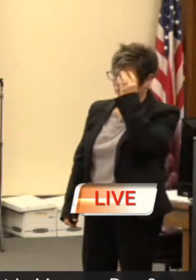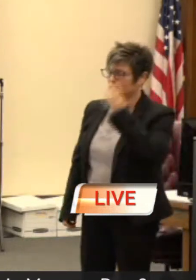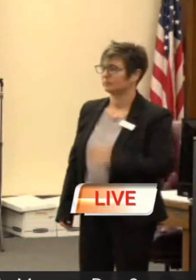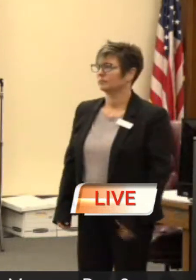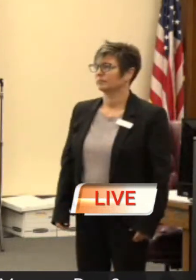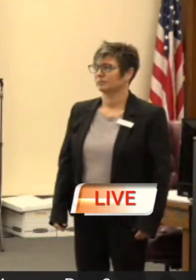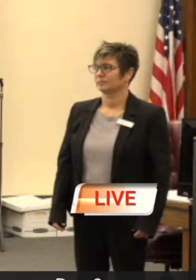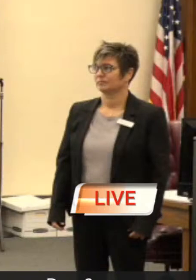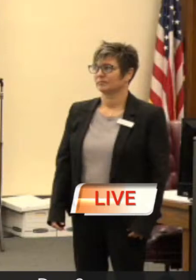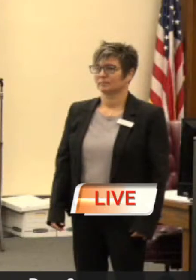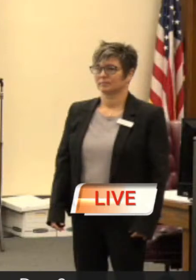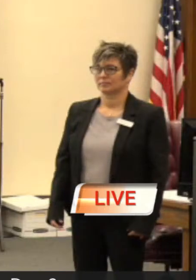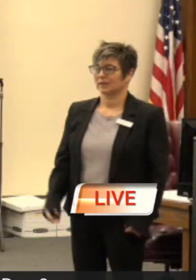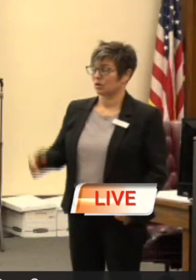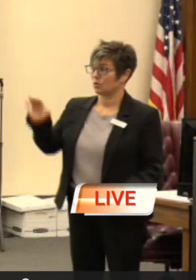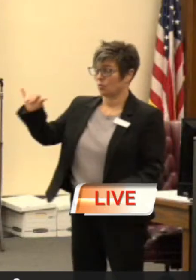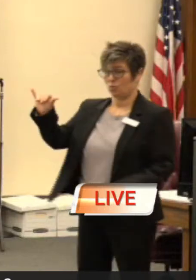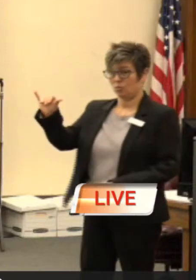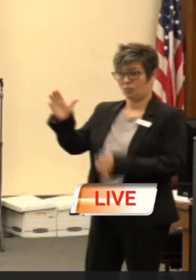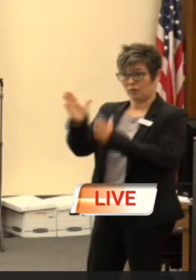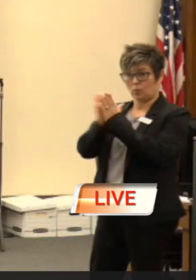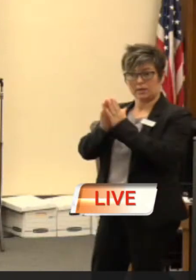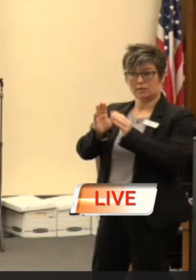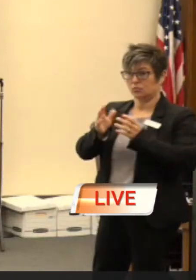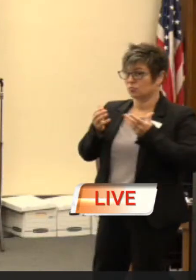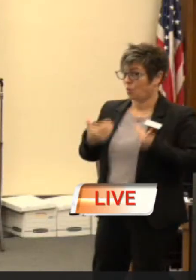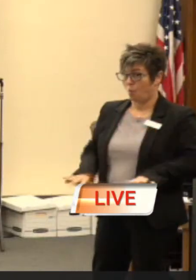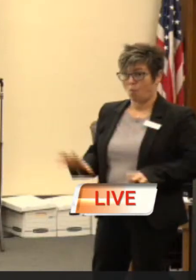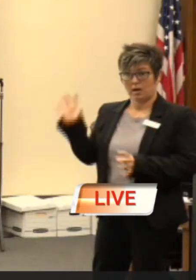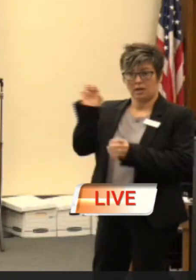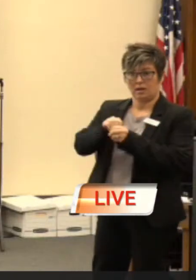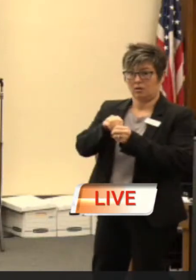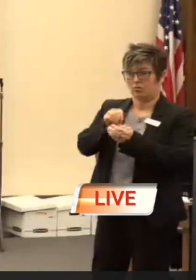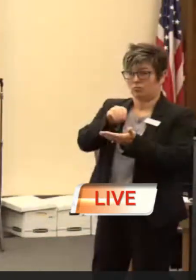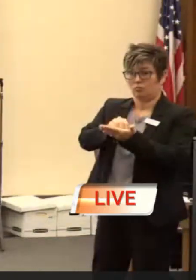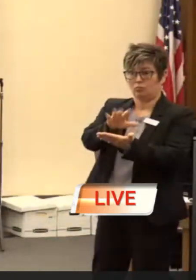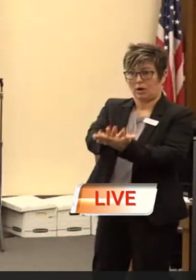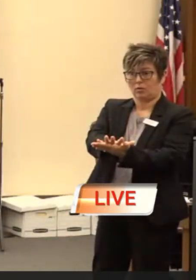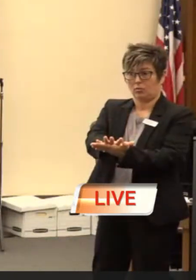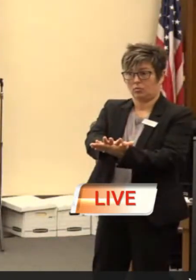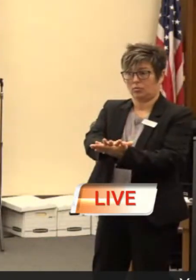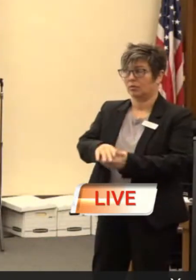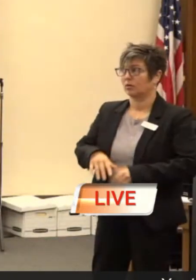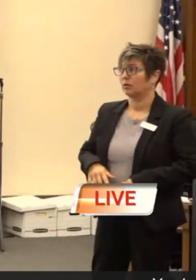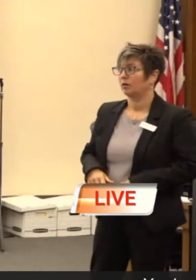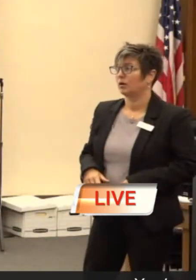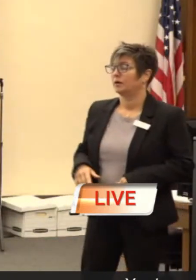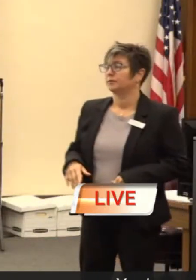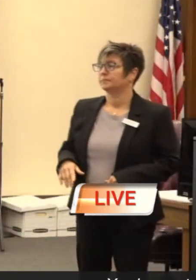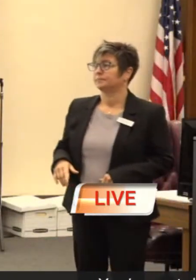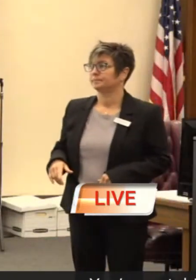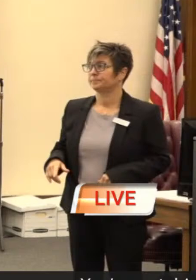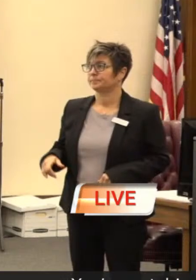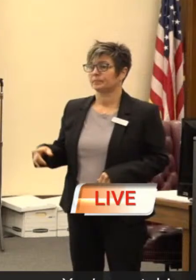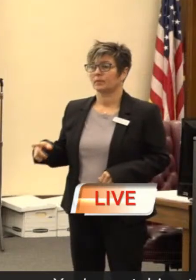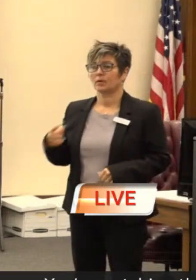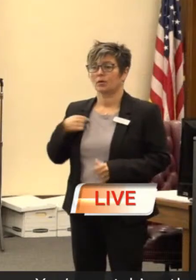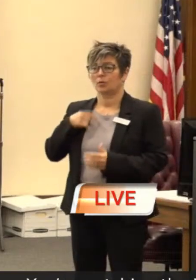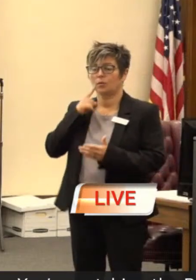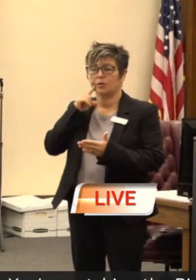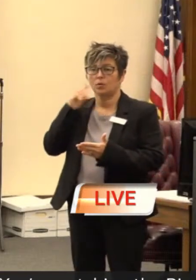You just don't want it in the record at all? Your Honor, we acknowledge that there are components of Dr.